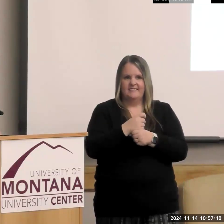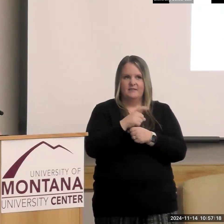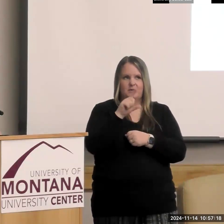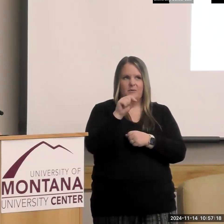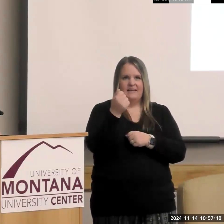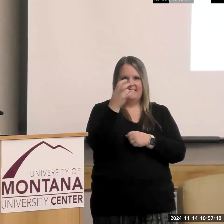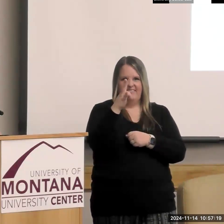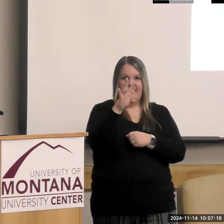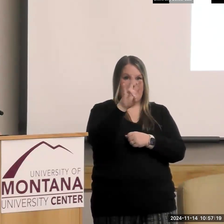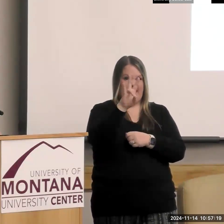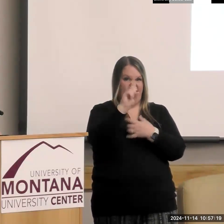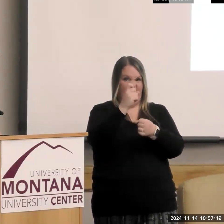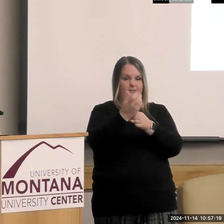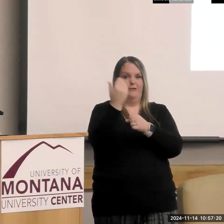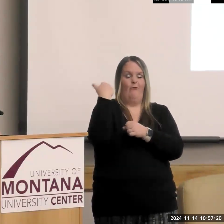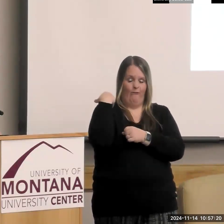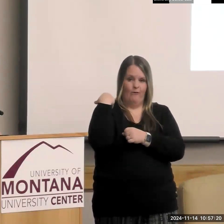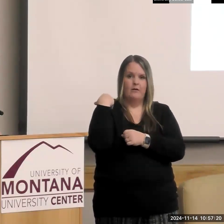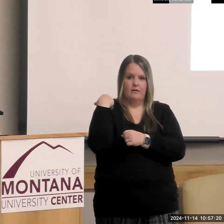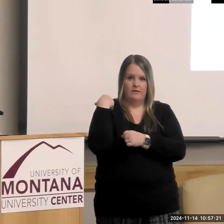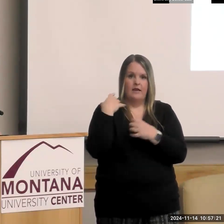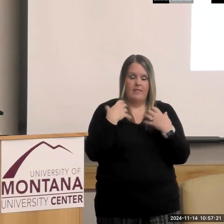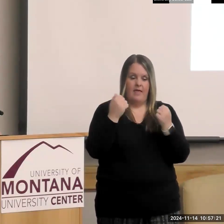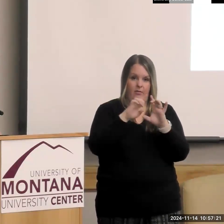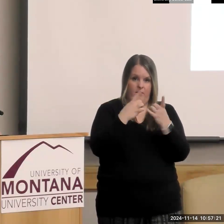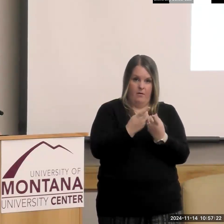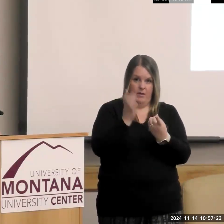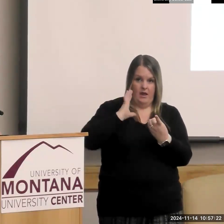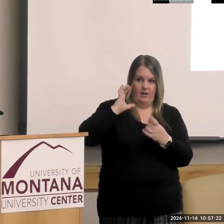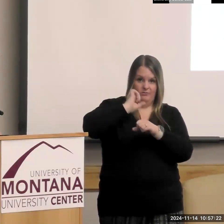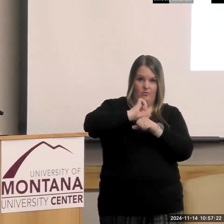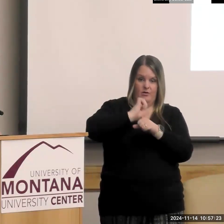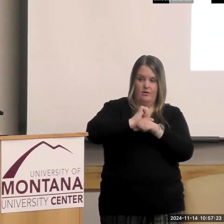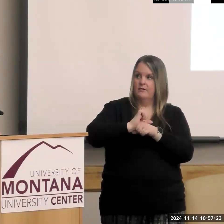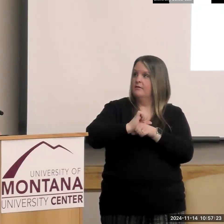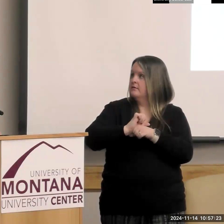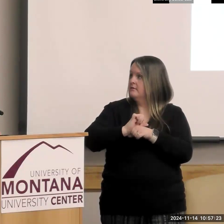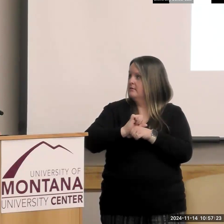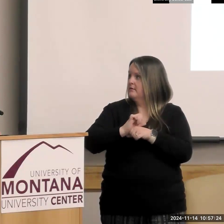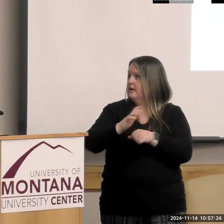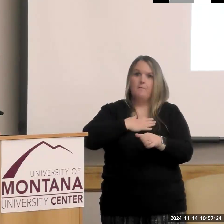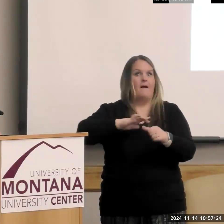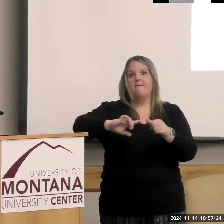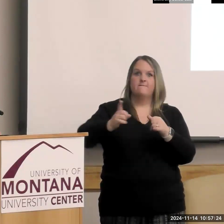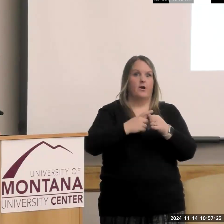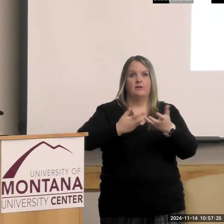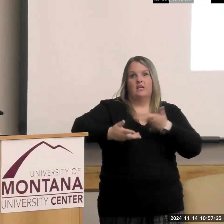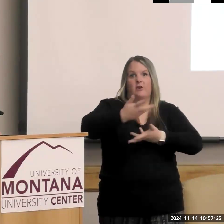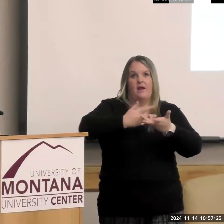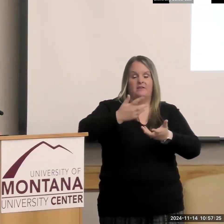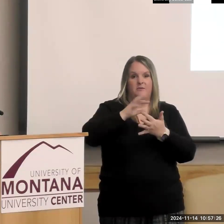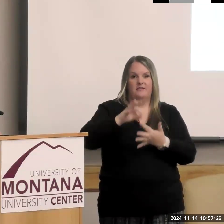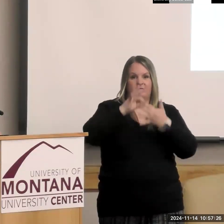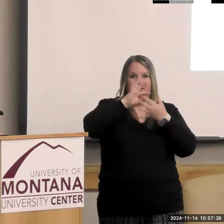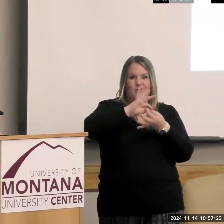so 7 years ago, at the health department where I was, and this is my first interaction with Special Olympics was